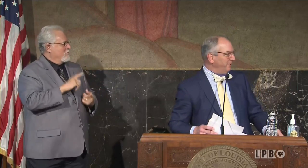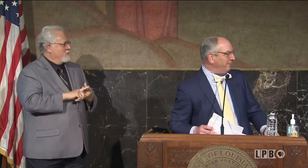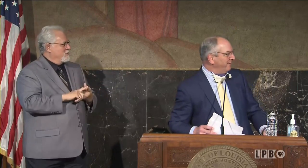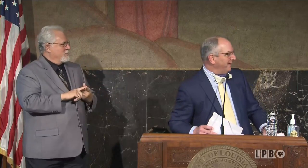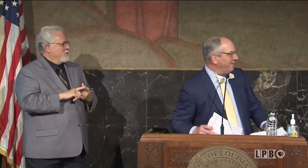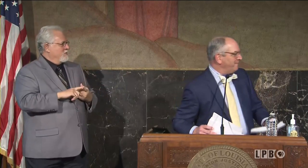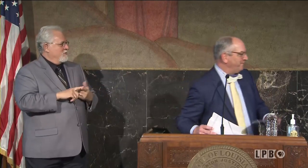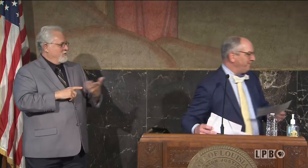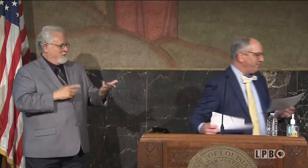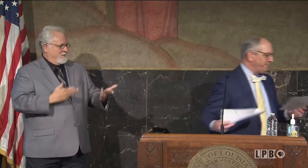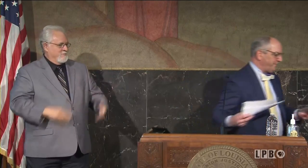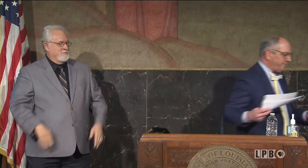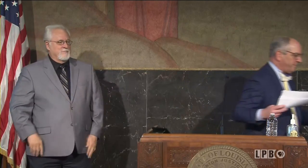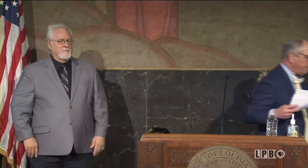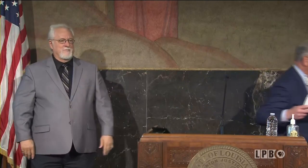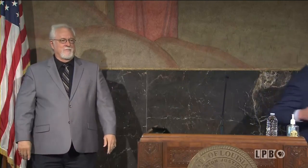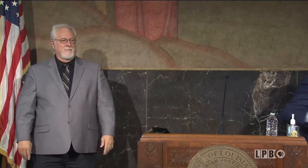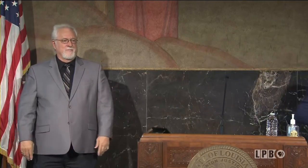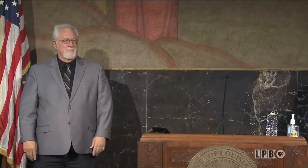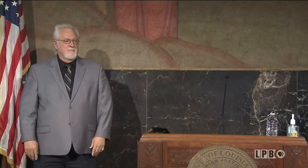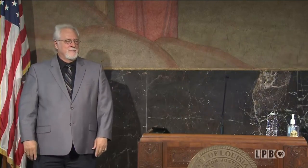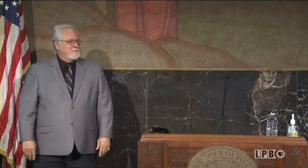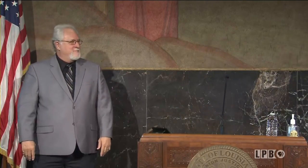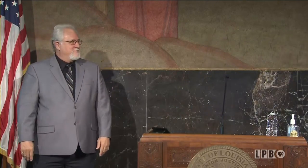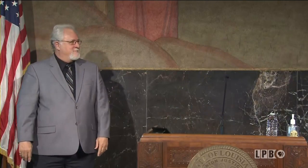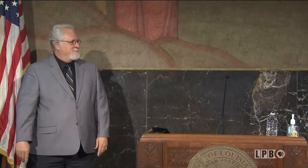the podium. Thank you.